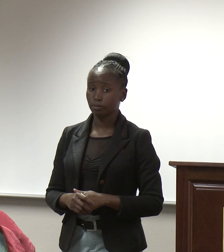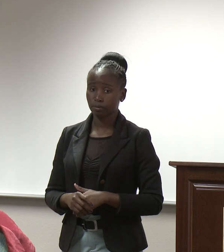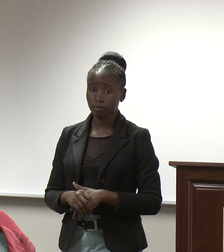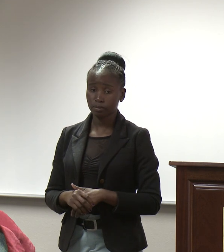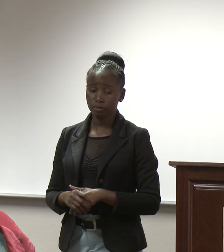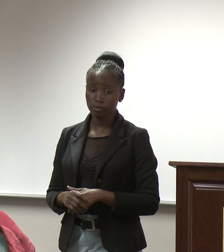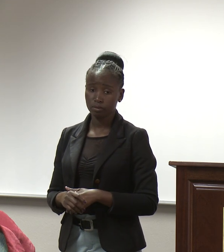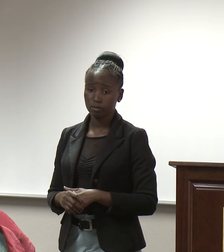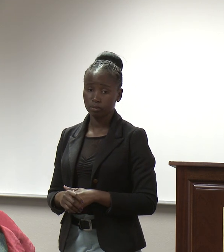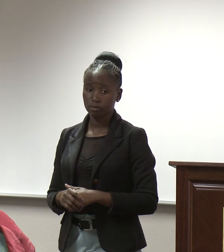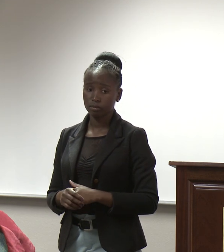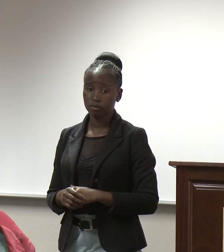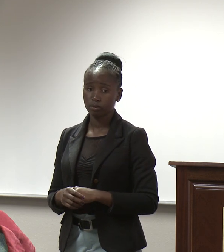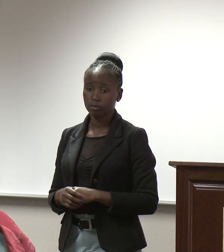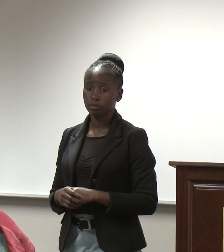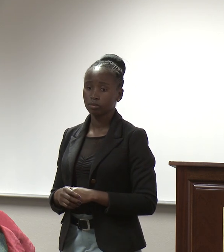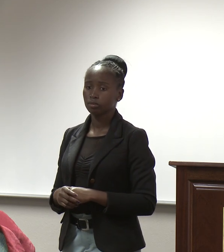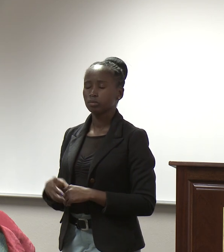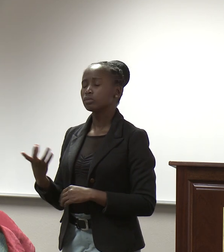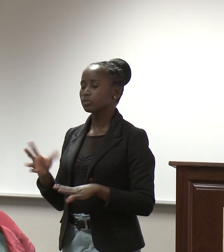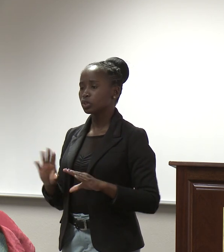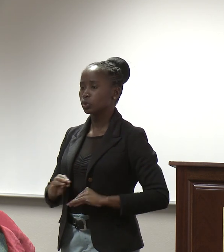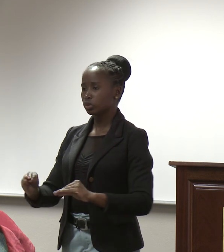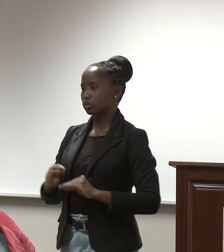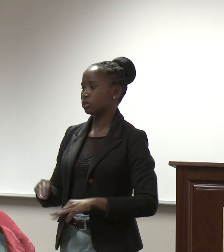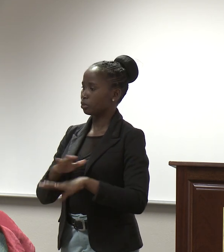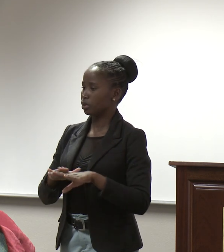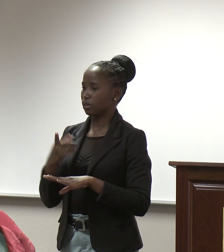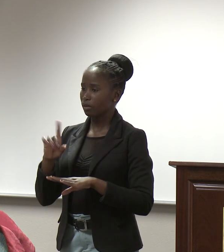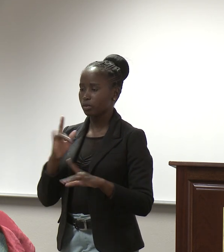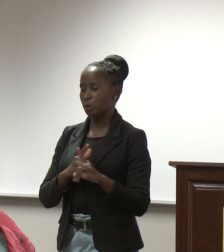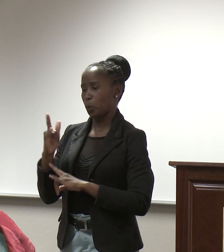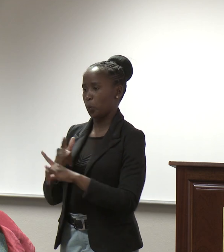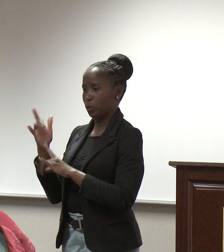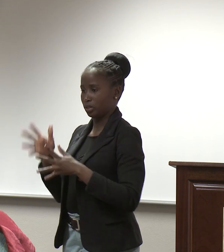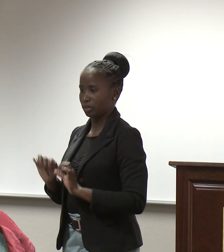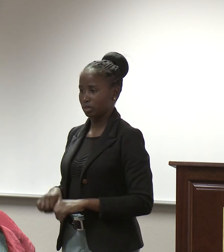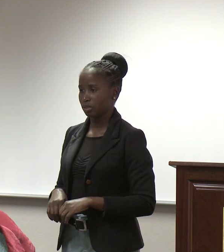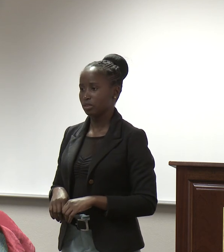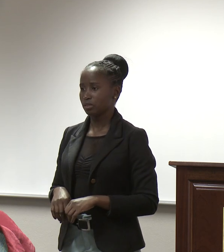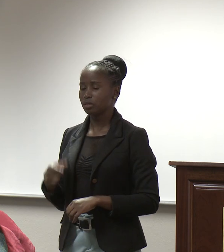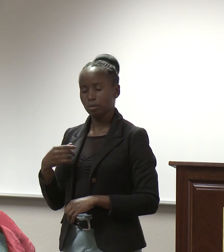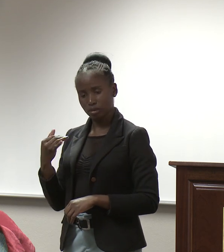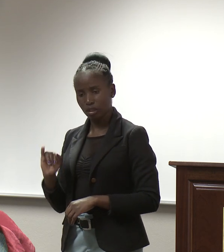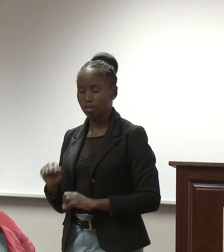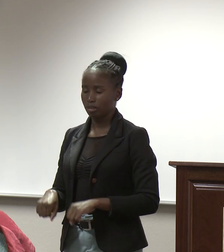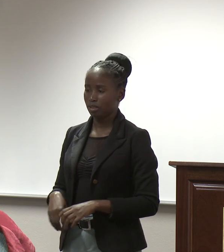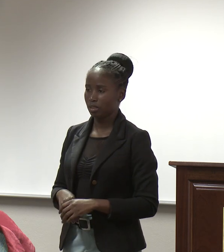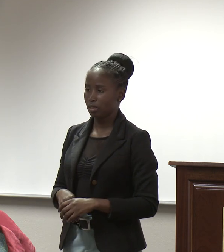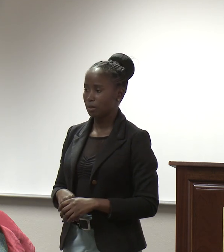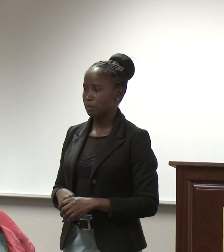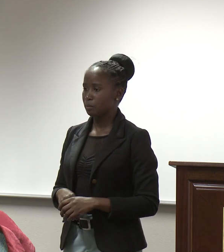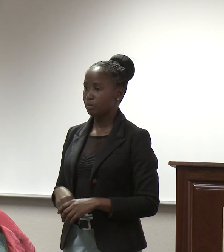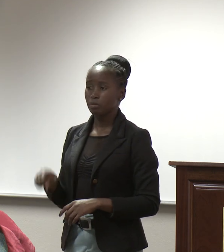Because we teach basically the knowledge of the winners, that is told by the winners, historical winners, it's